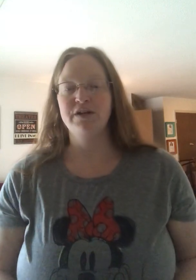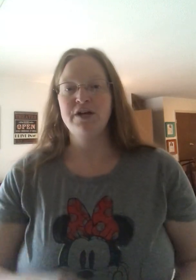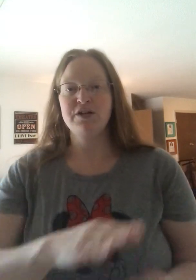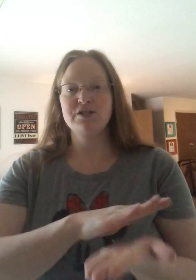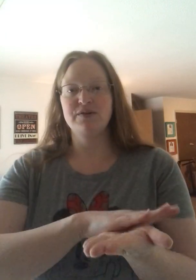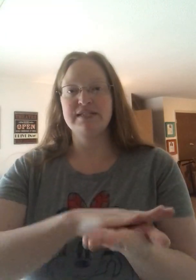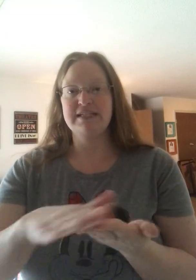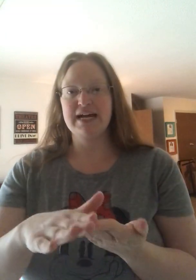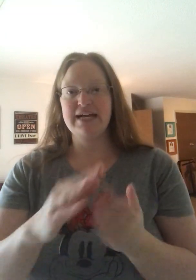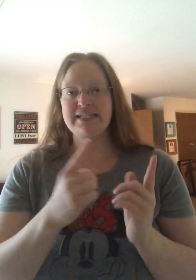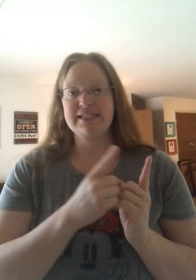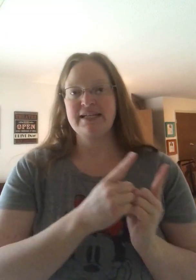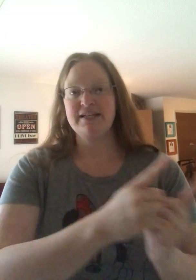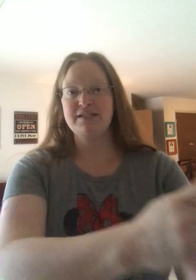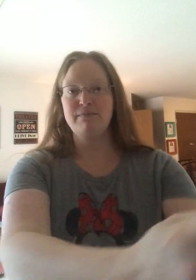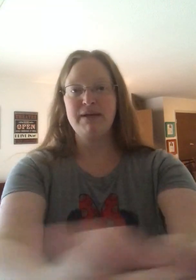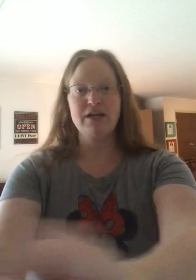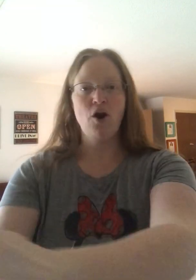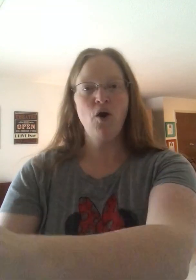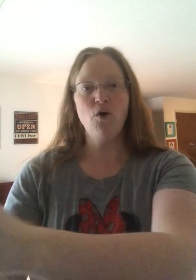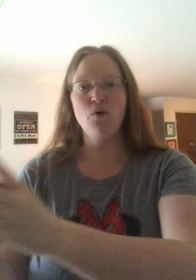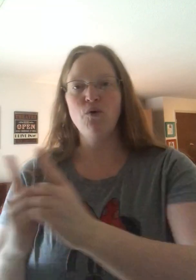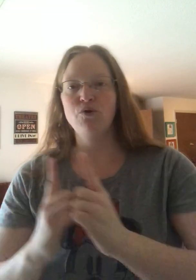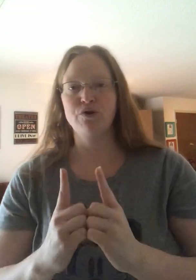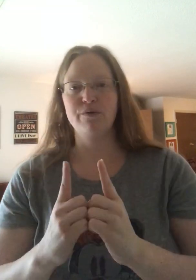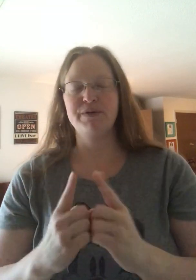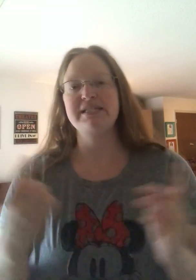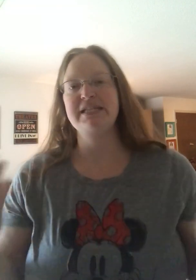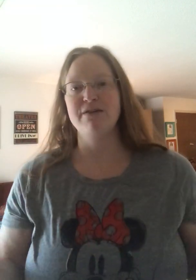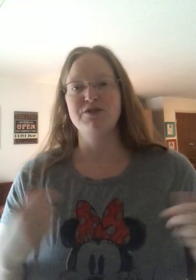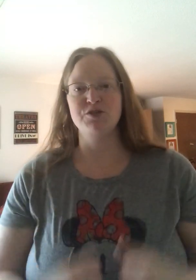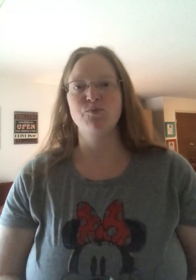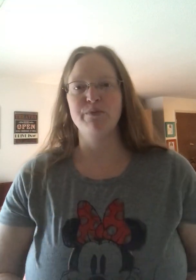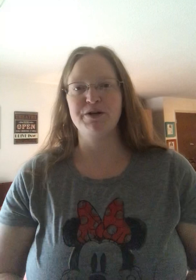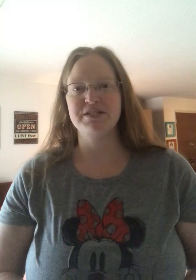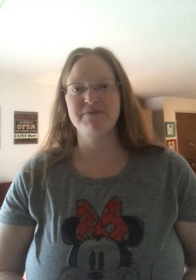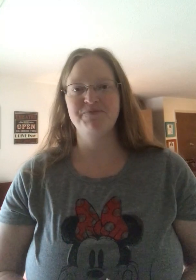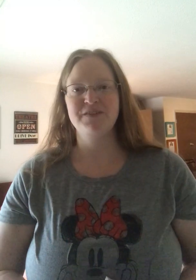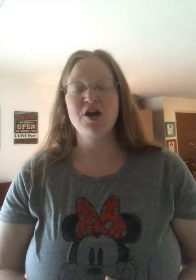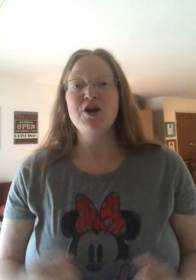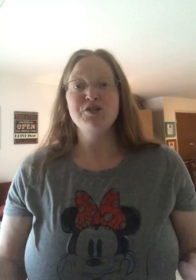So it's nice to meet a whole group instead of just one person.